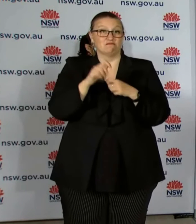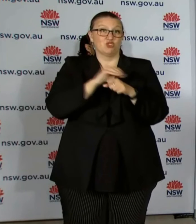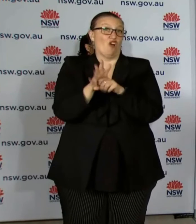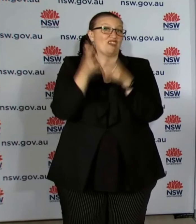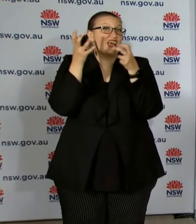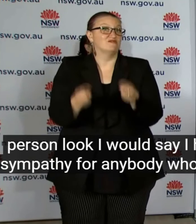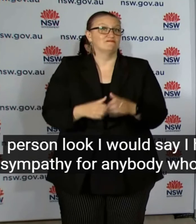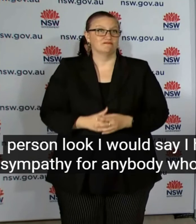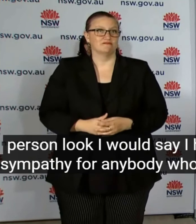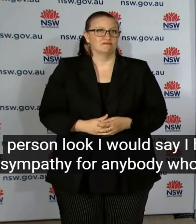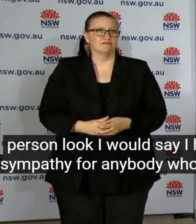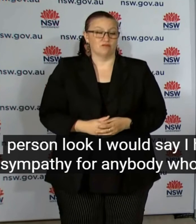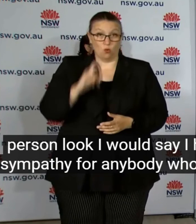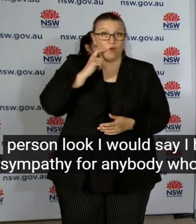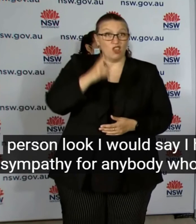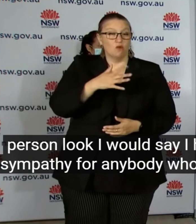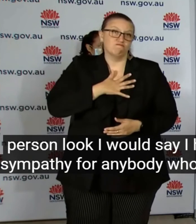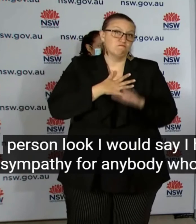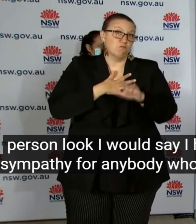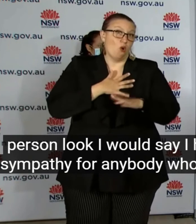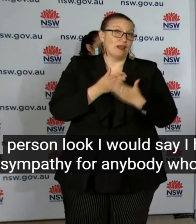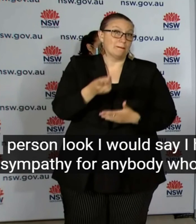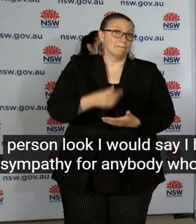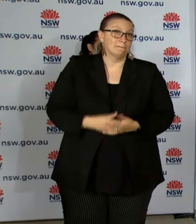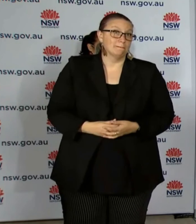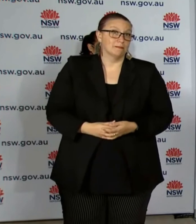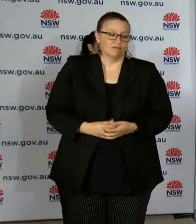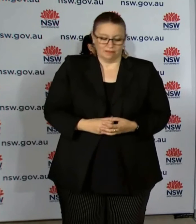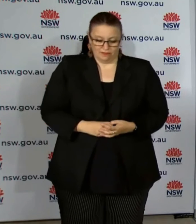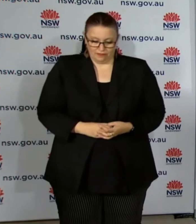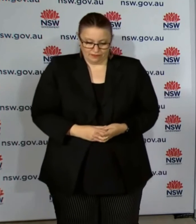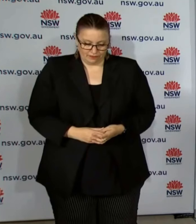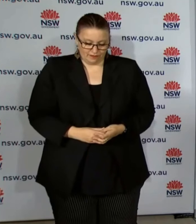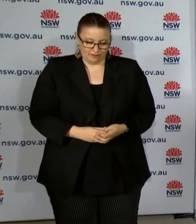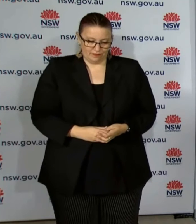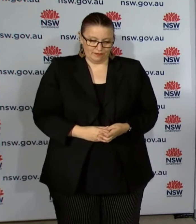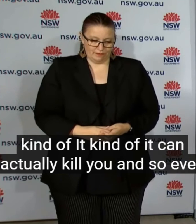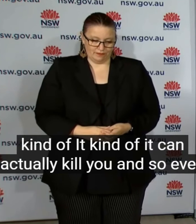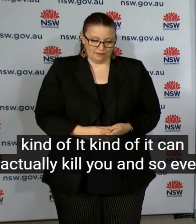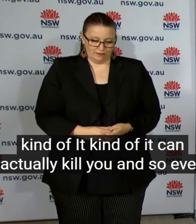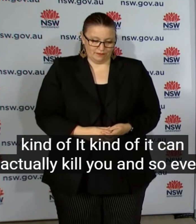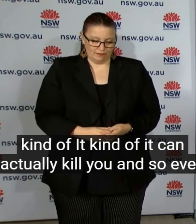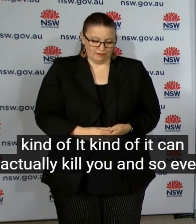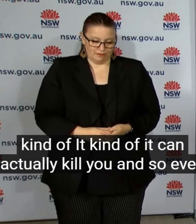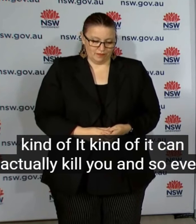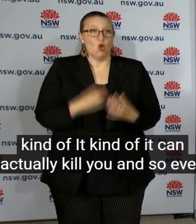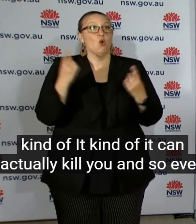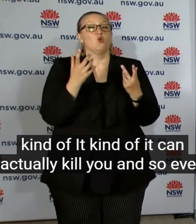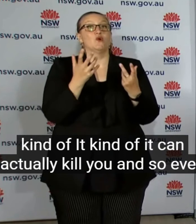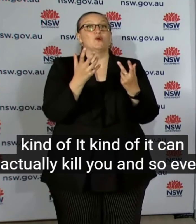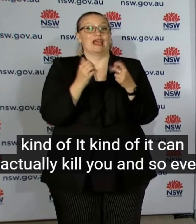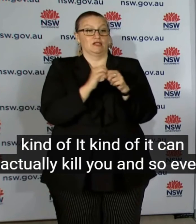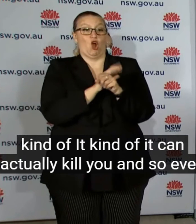Look, I would say I have sympathy for anybody who gets COVID. COVID can actually kill you. And so, even though I might